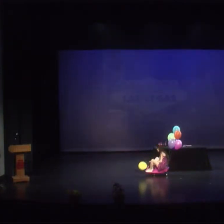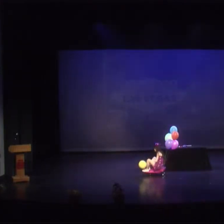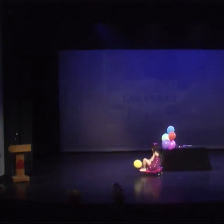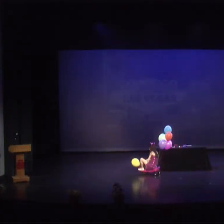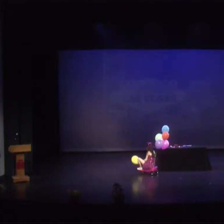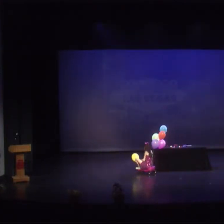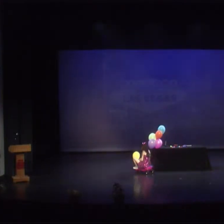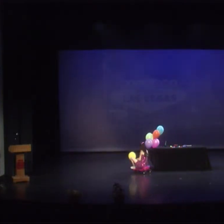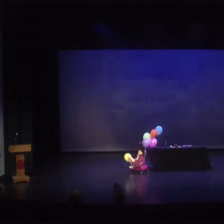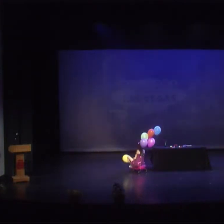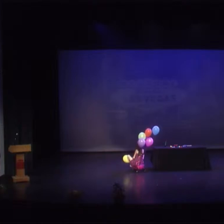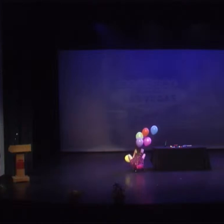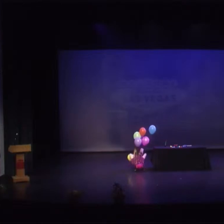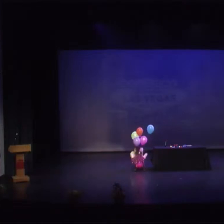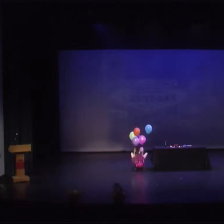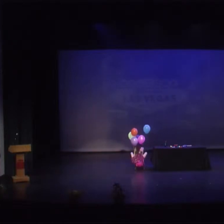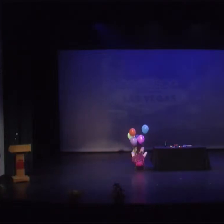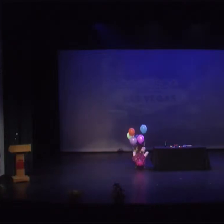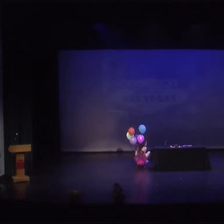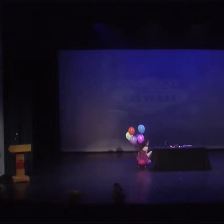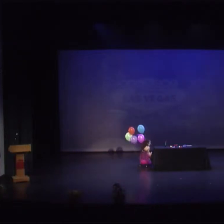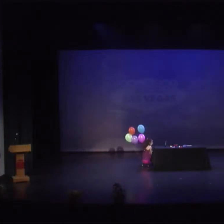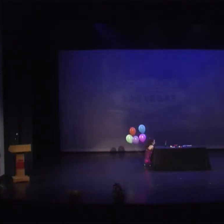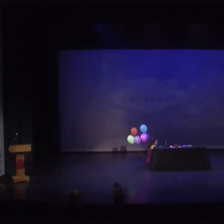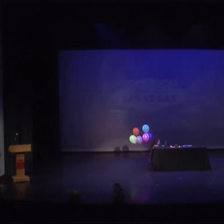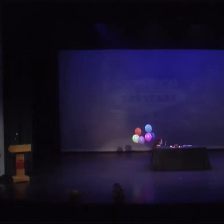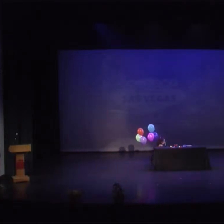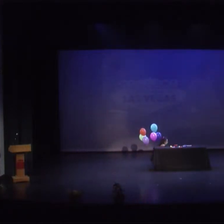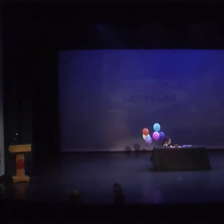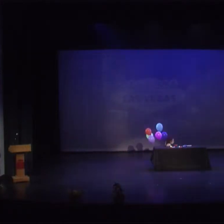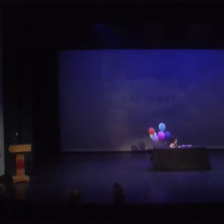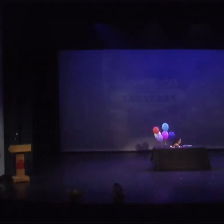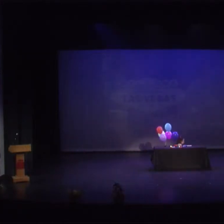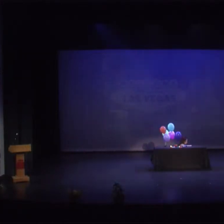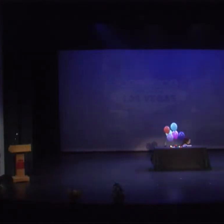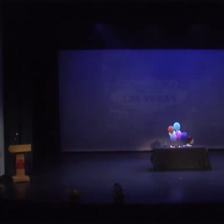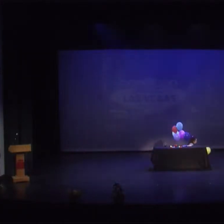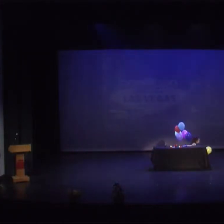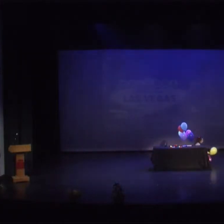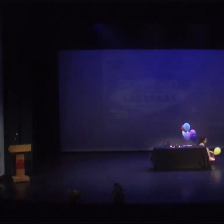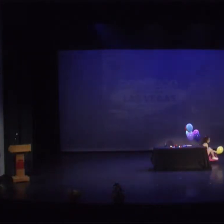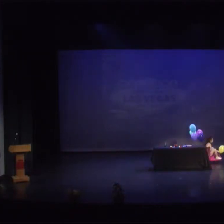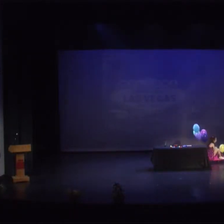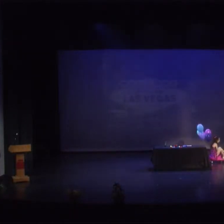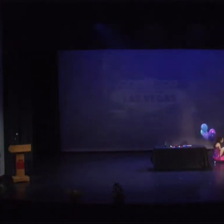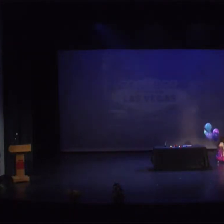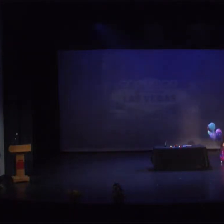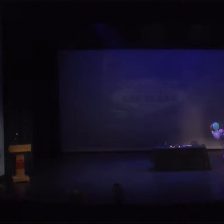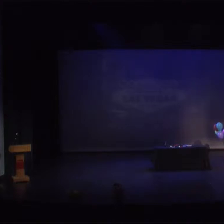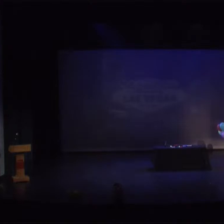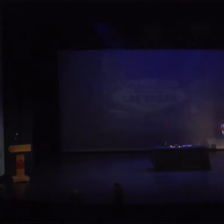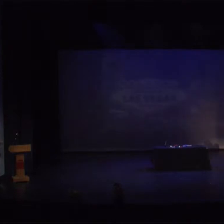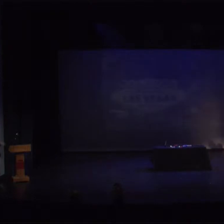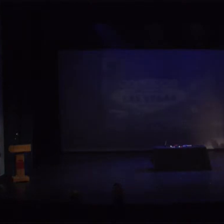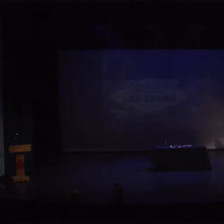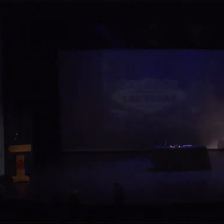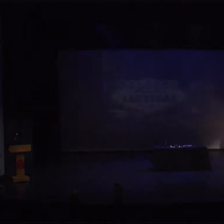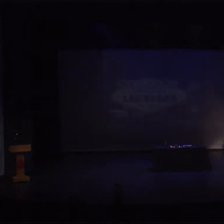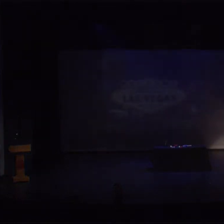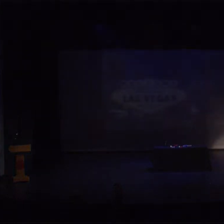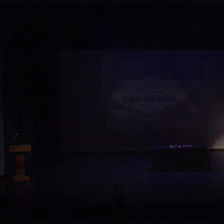Everybody knows I've got the magic in me. When I hit the floor, the girls